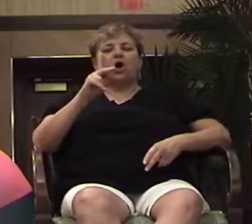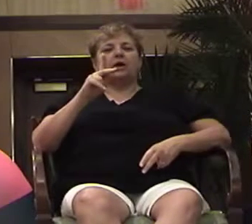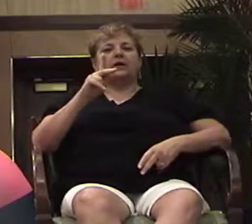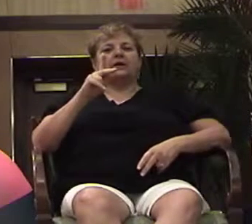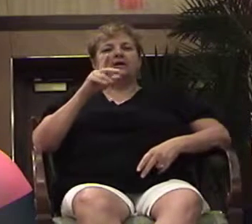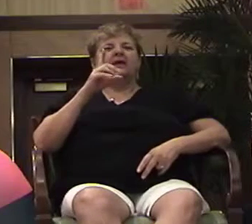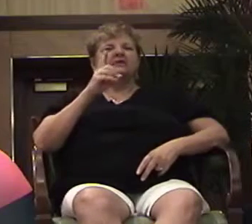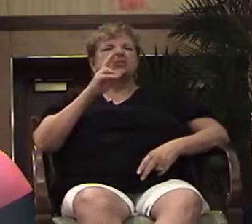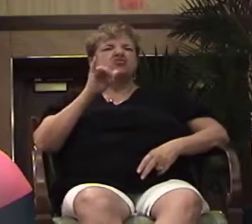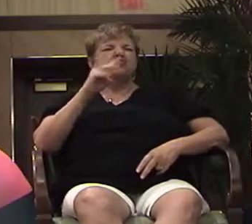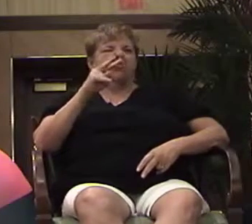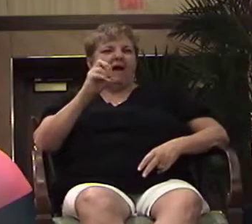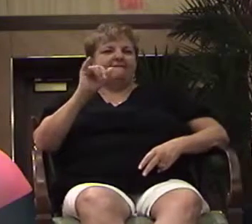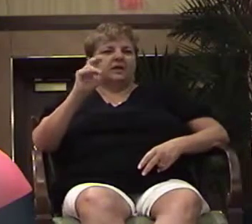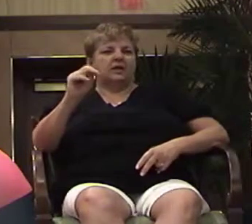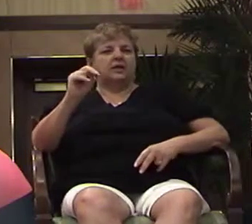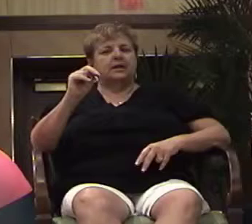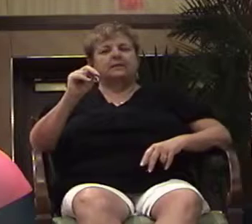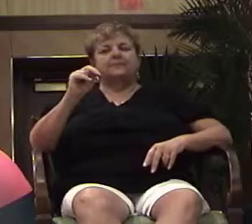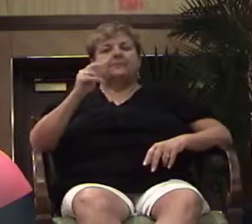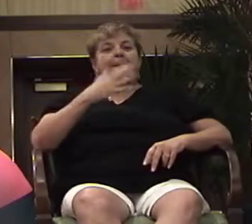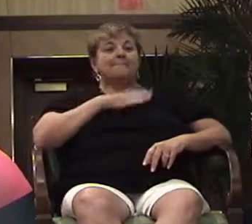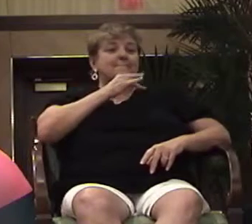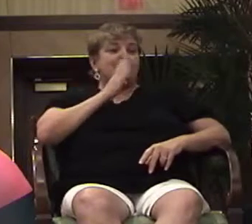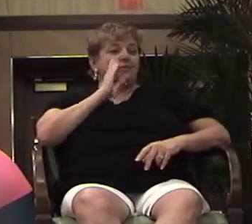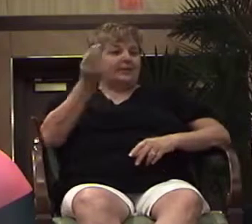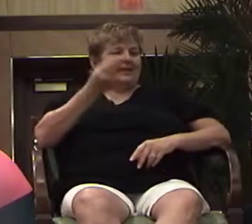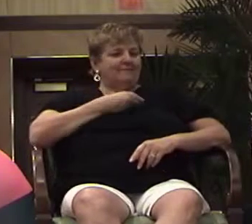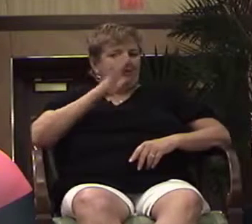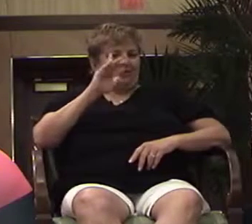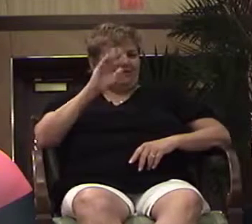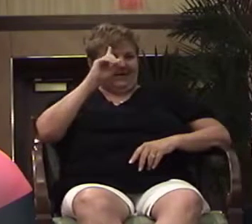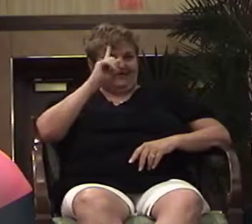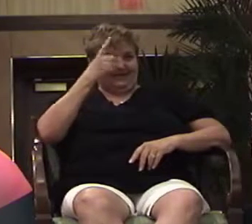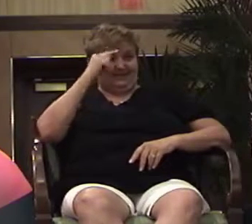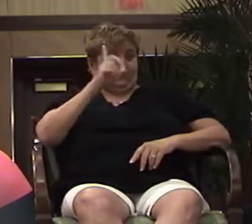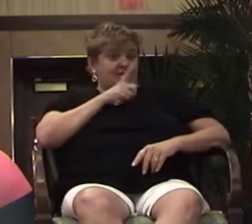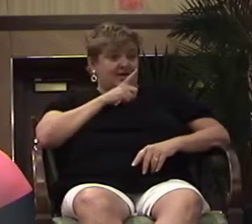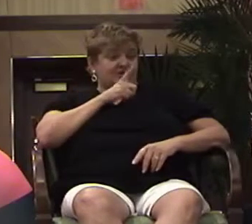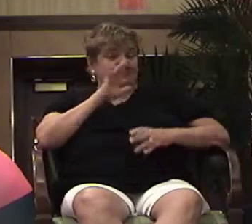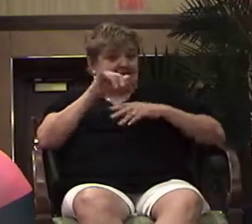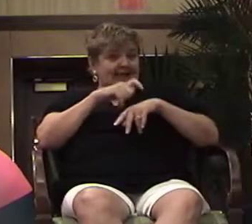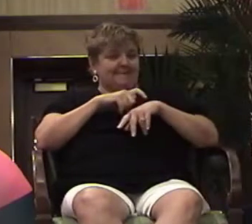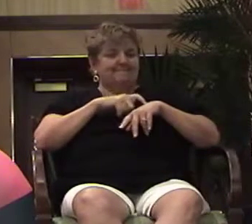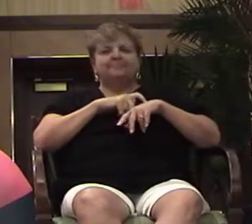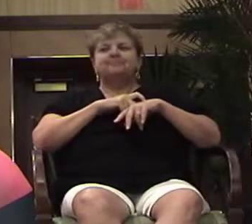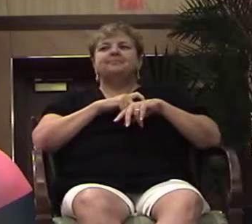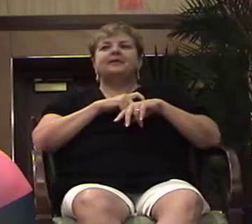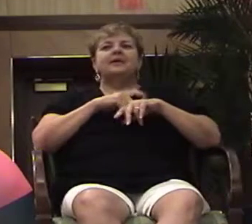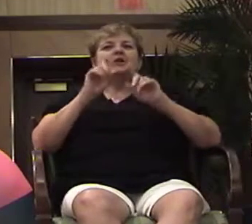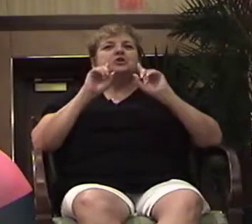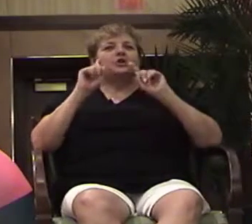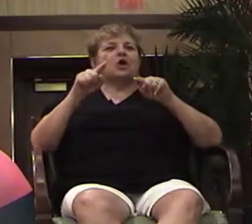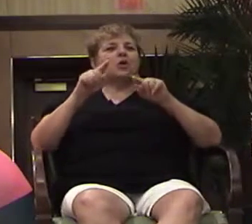inside, and my mother always gave me 25 cents for lunch. And you go down there, and you could buy a hot dog